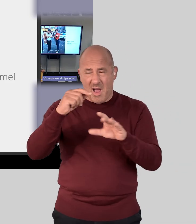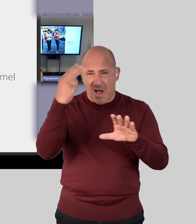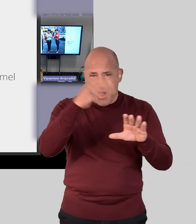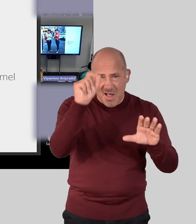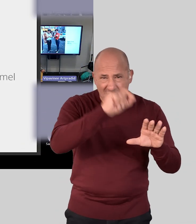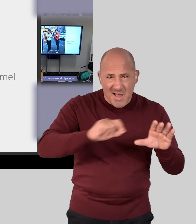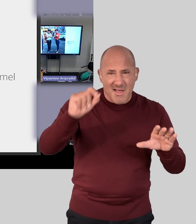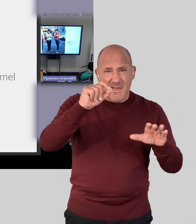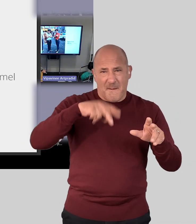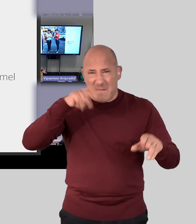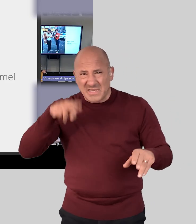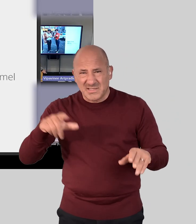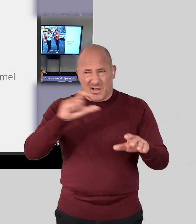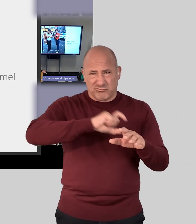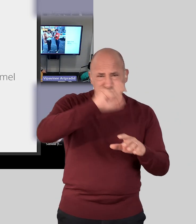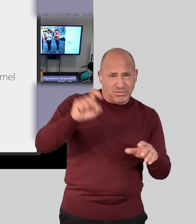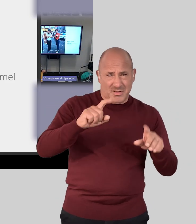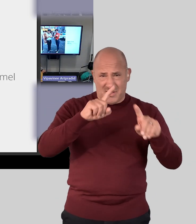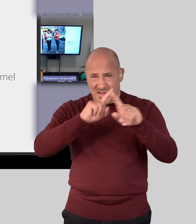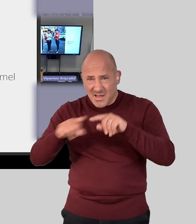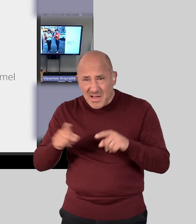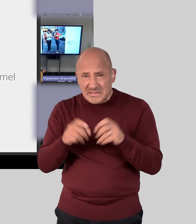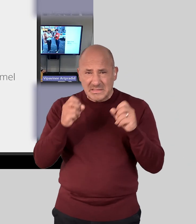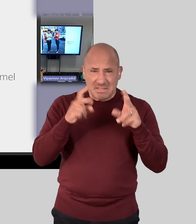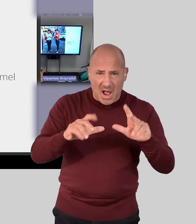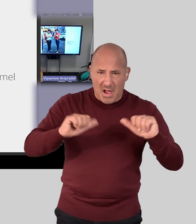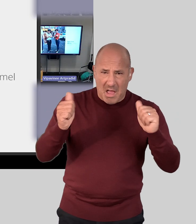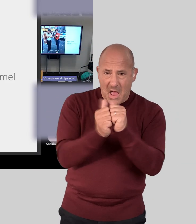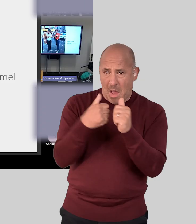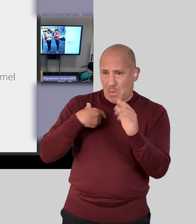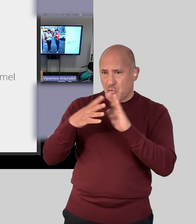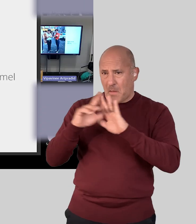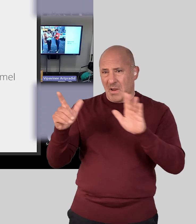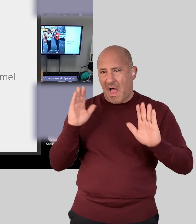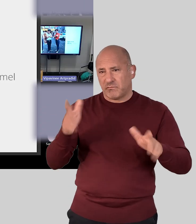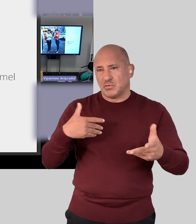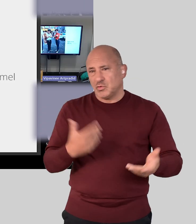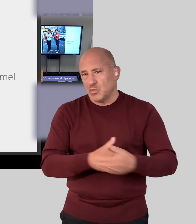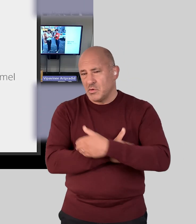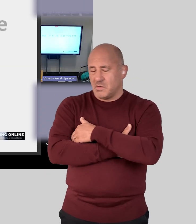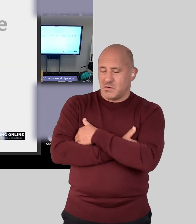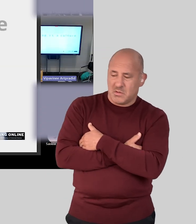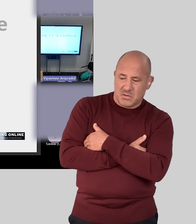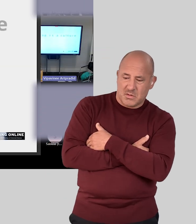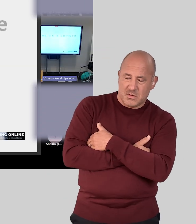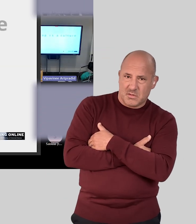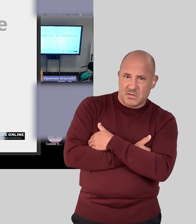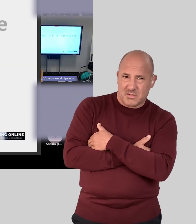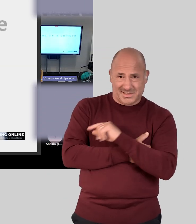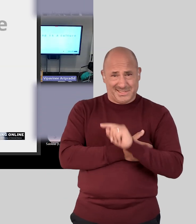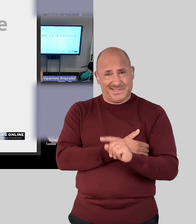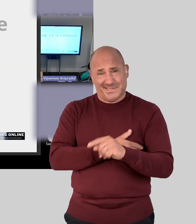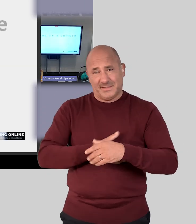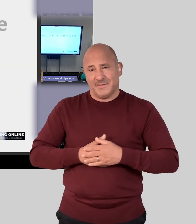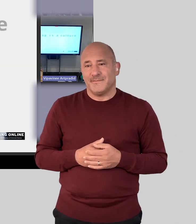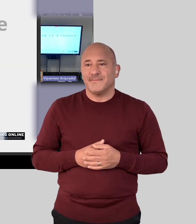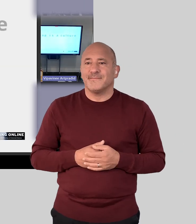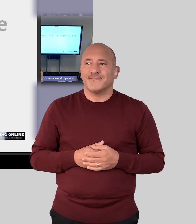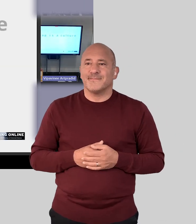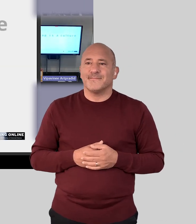graffiti writers, and a style guide for those wanting to emulate or appropriate.